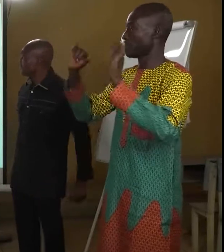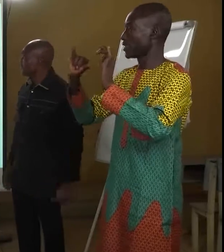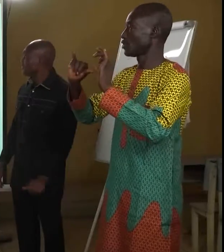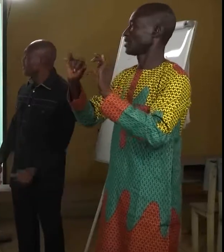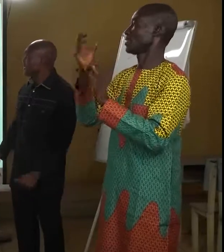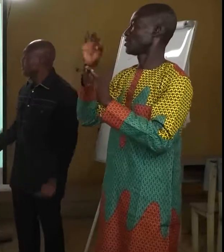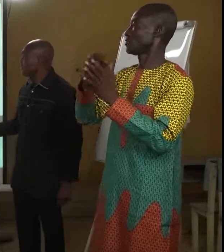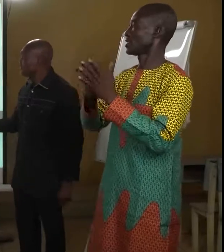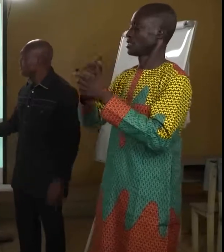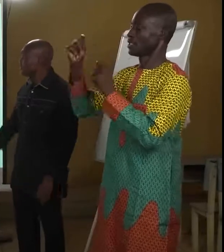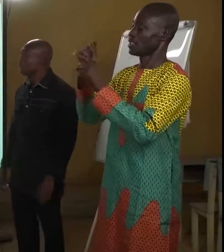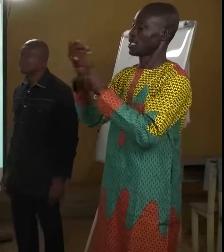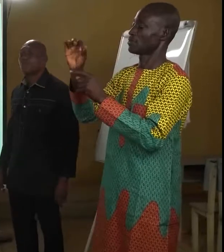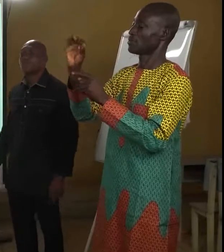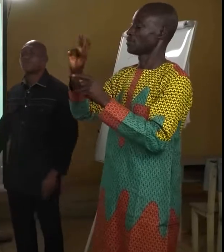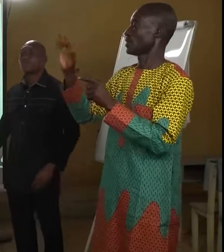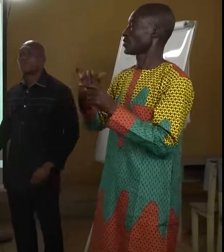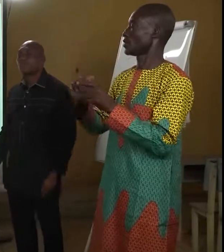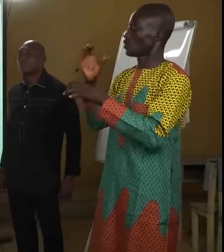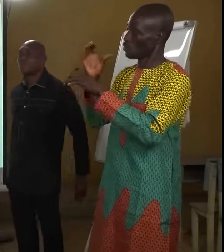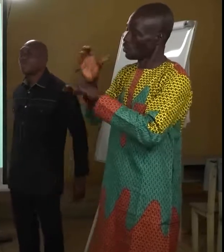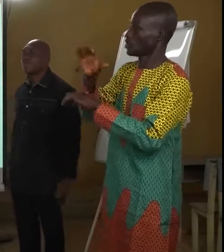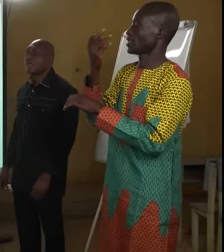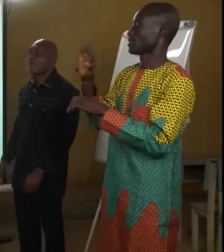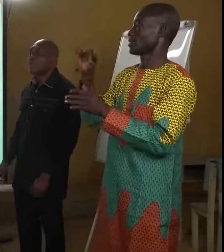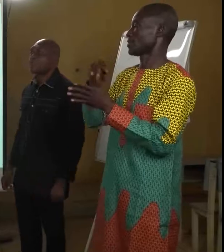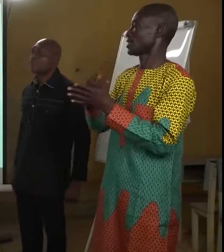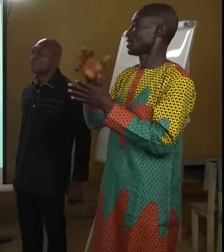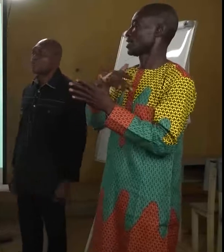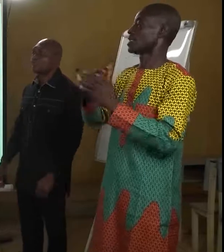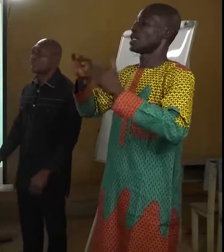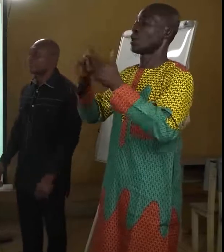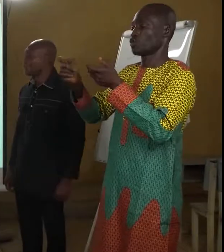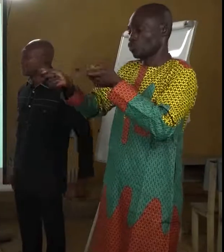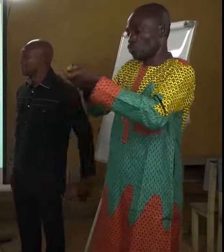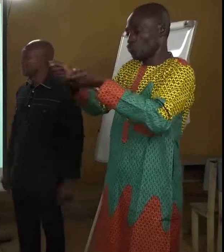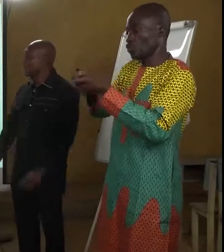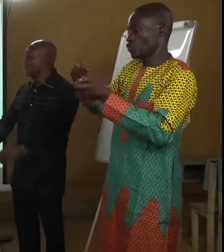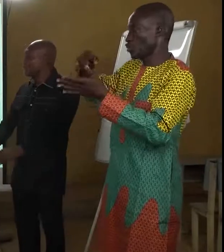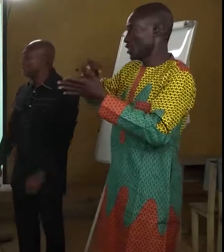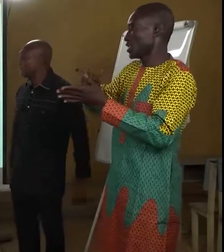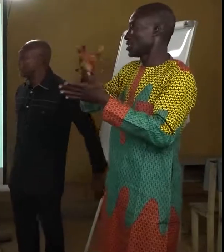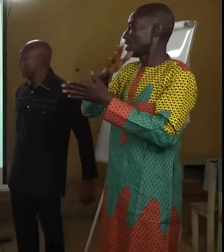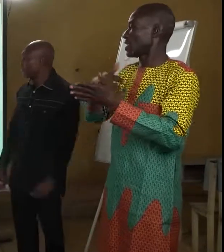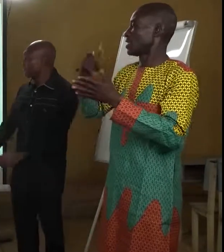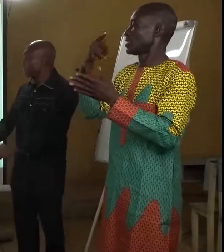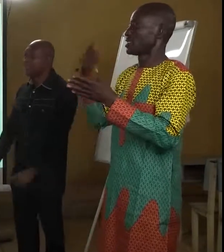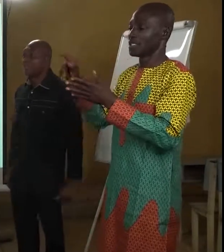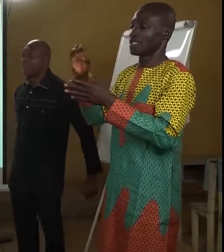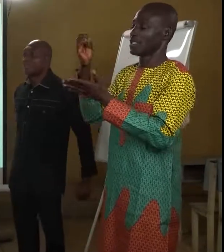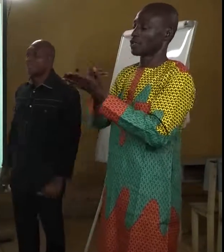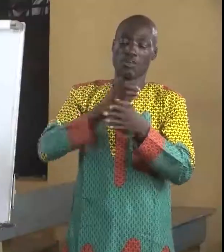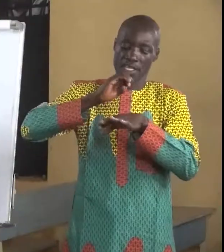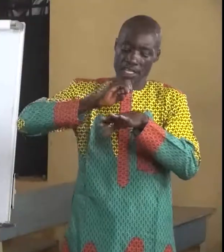inflation, look at types of inflation, causes of inflation, how to control inflation, and the possibly economic effects